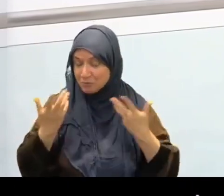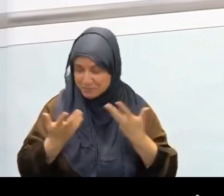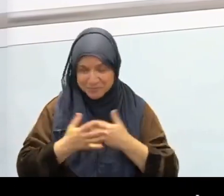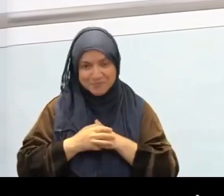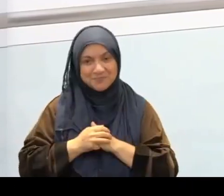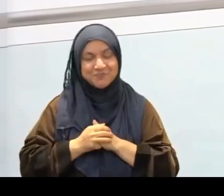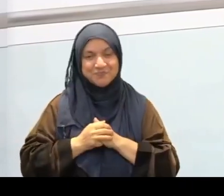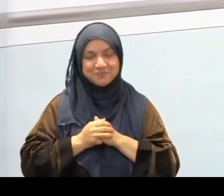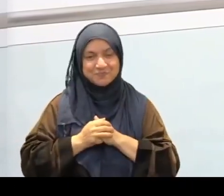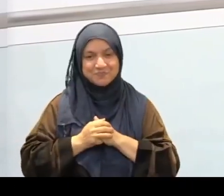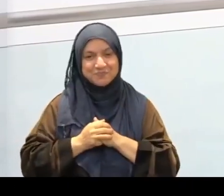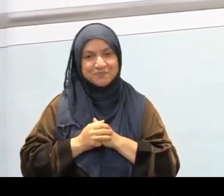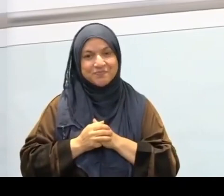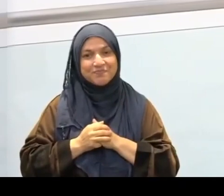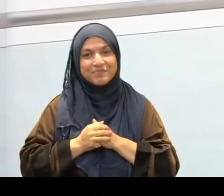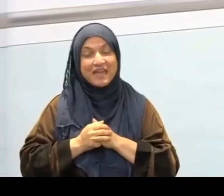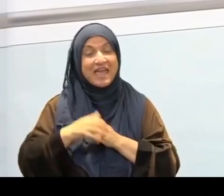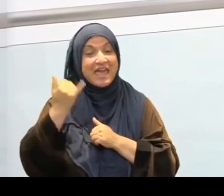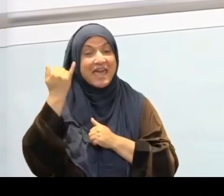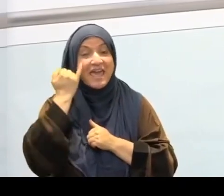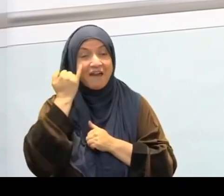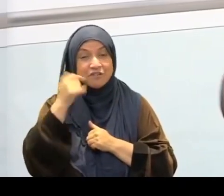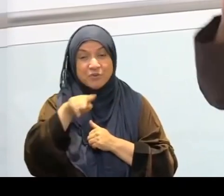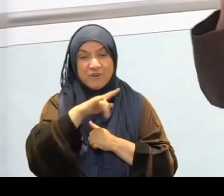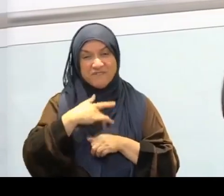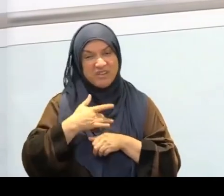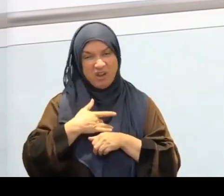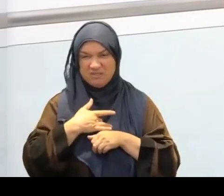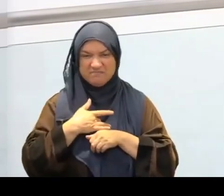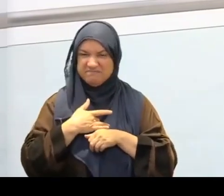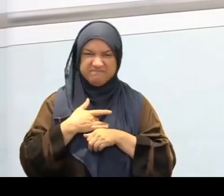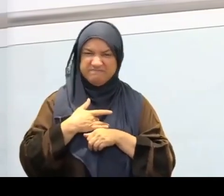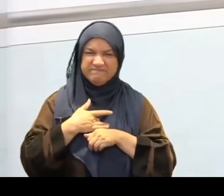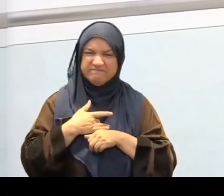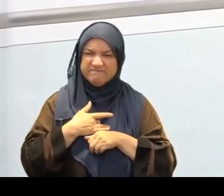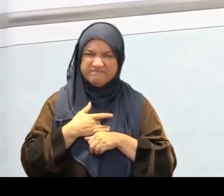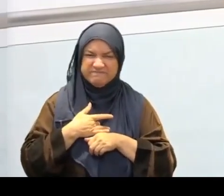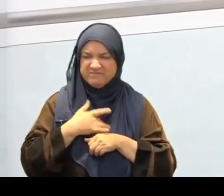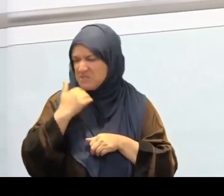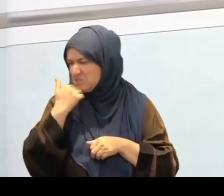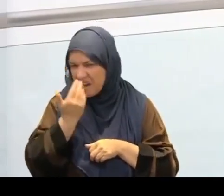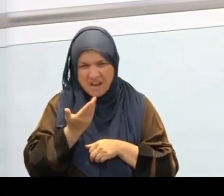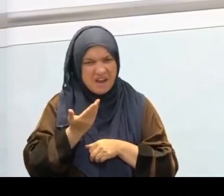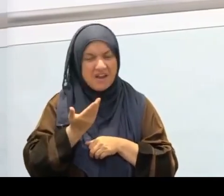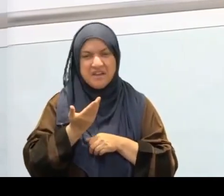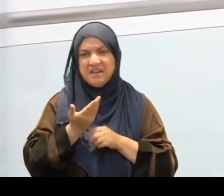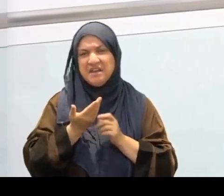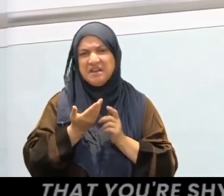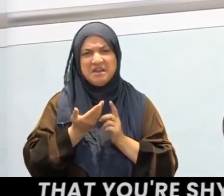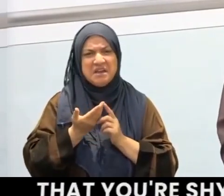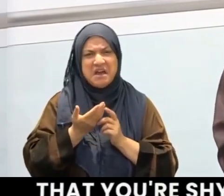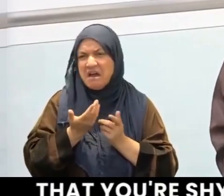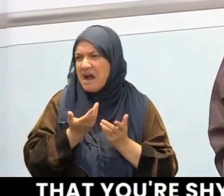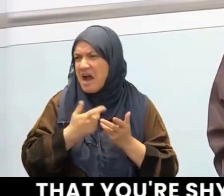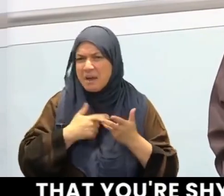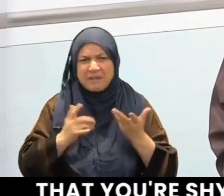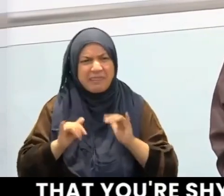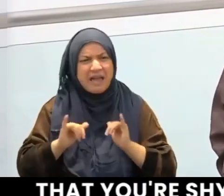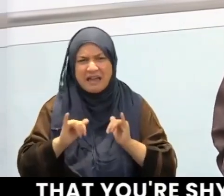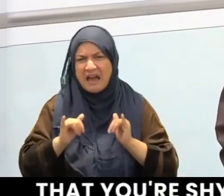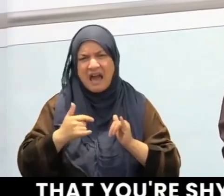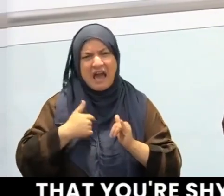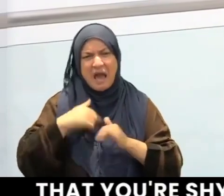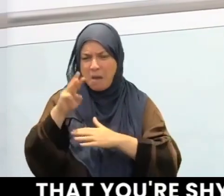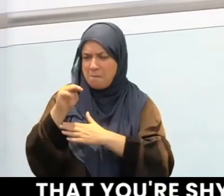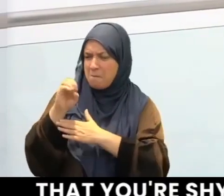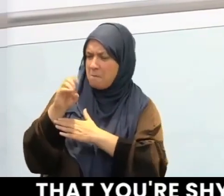that aggressive, you start to calm yourself down. Haya is first and foremost with Allah subhanahu wa ta'ala, that you're shy from the